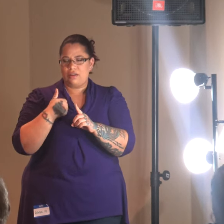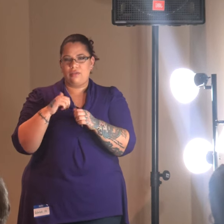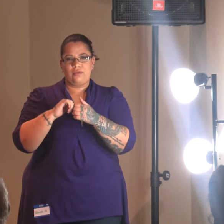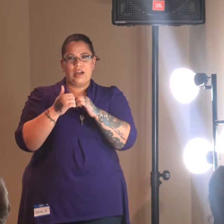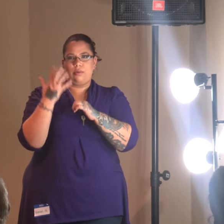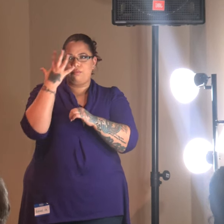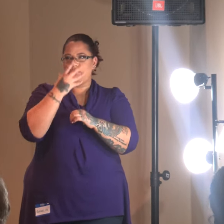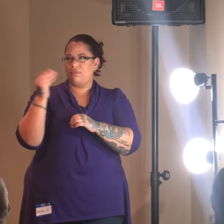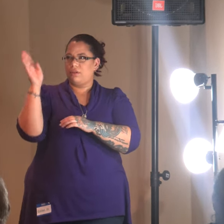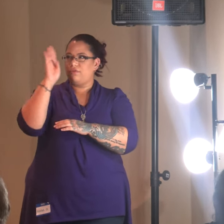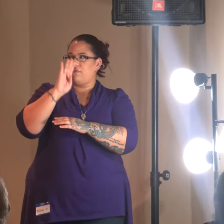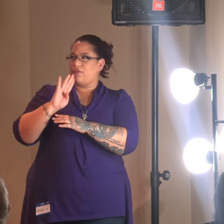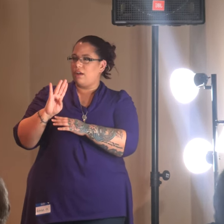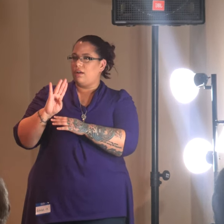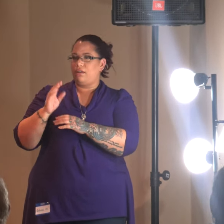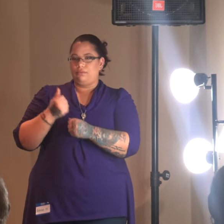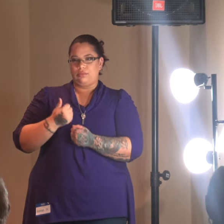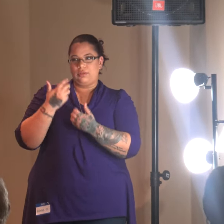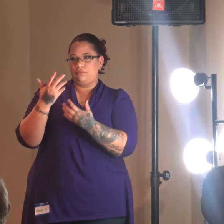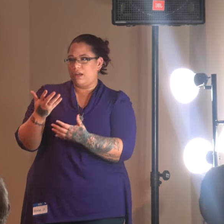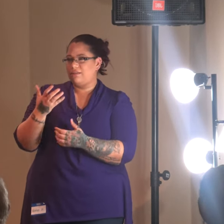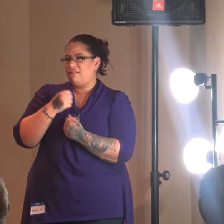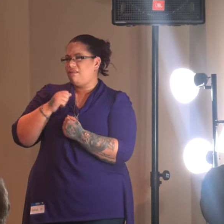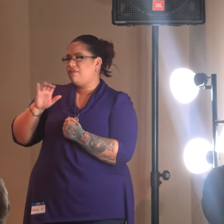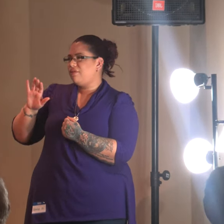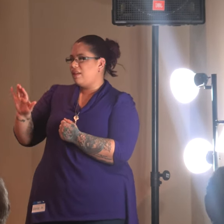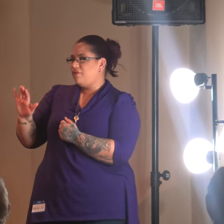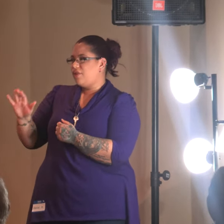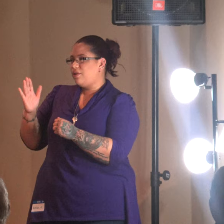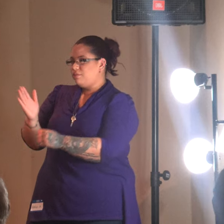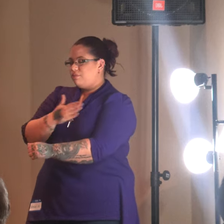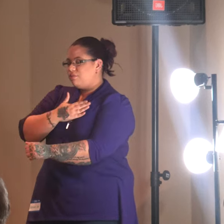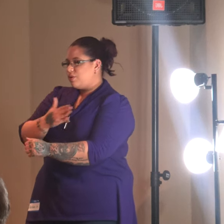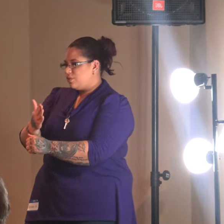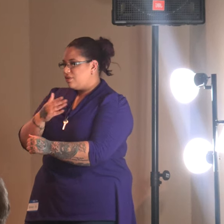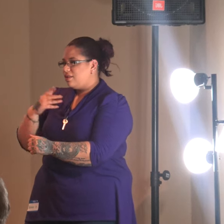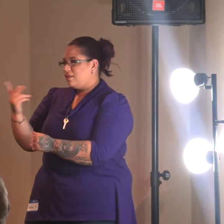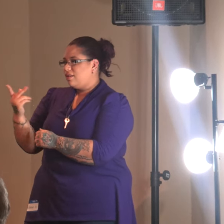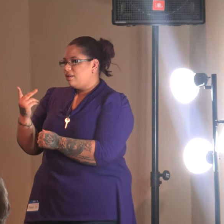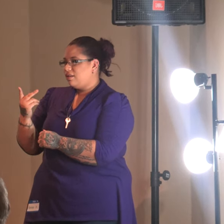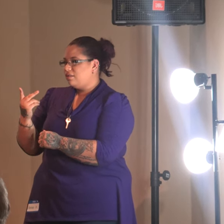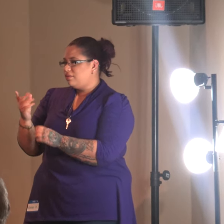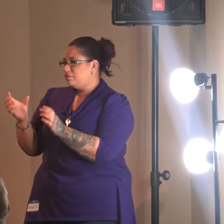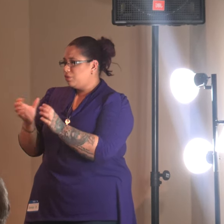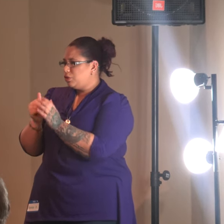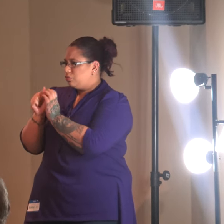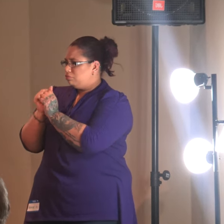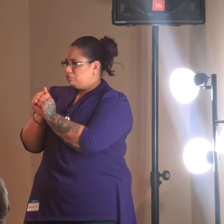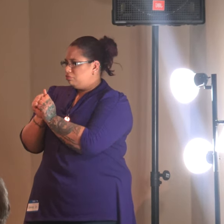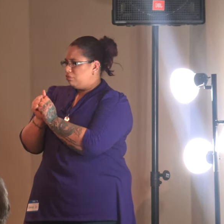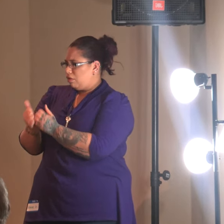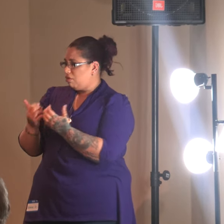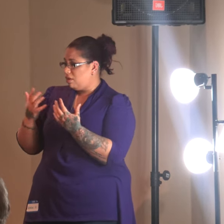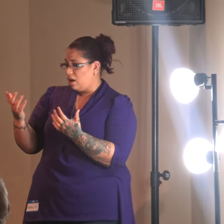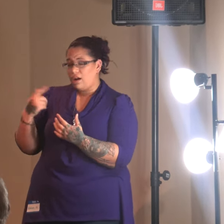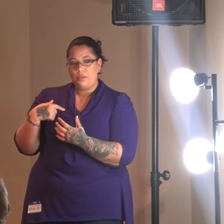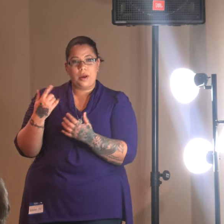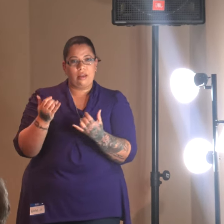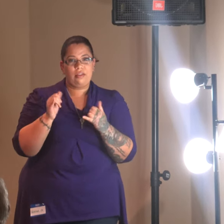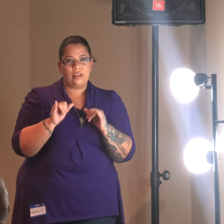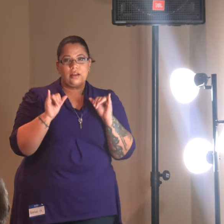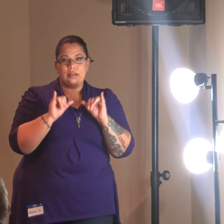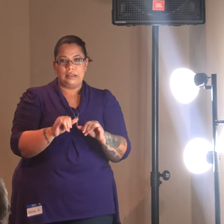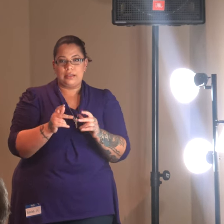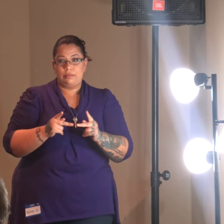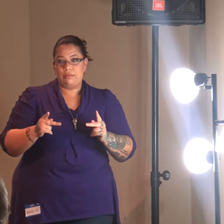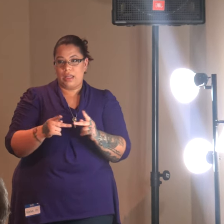expressed. I love Safi's music, and I love when she plays. We do this together a lot. We end up in the same place.